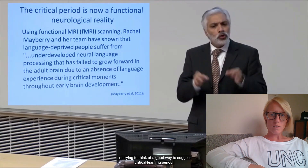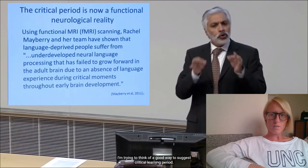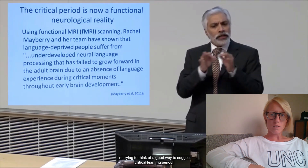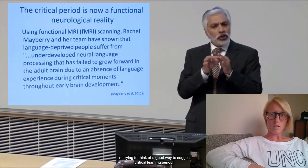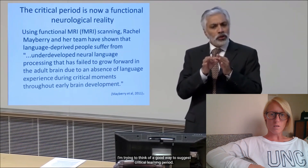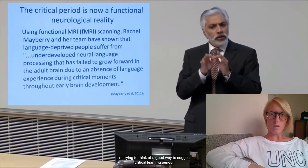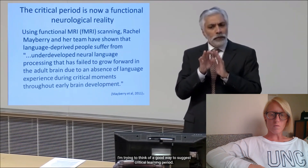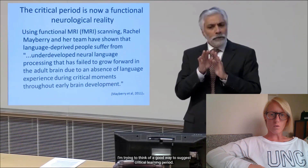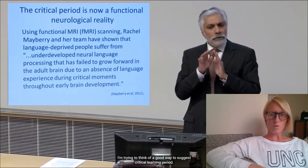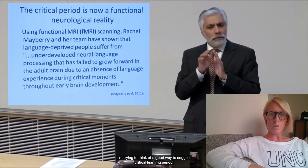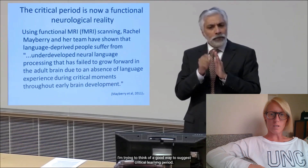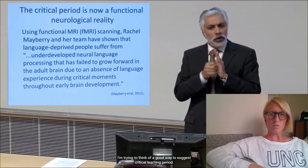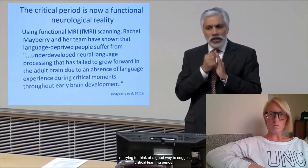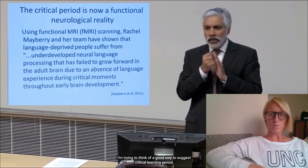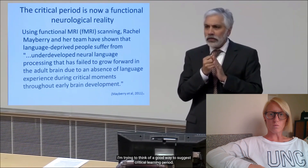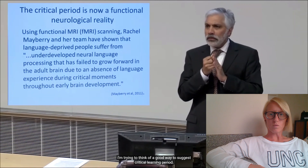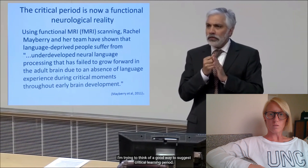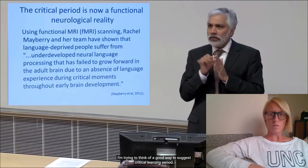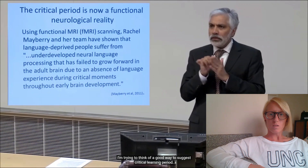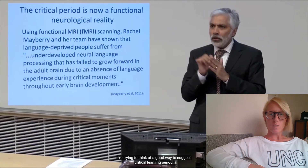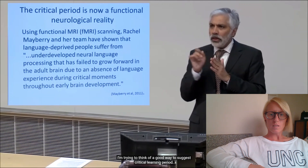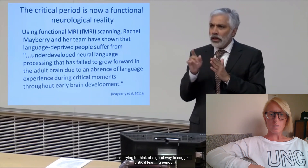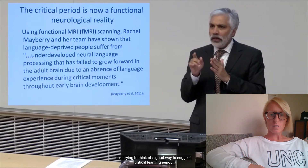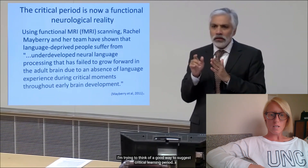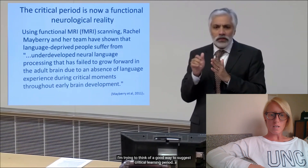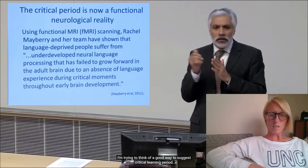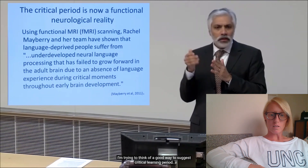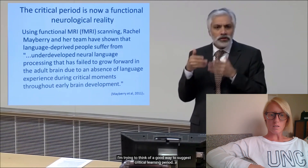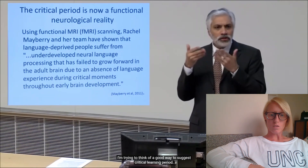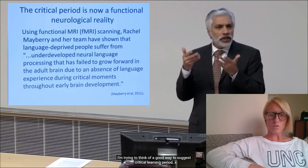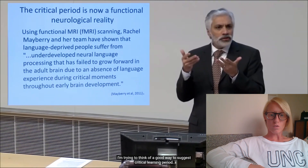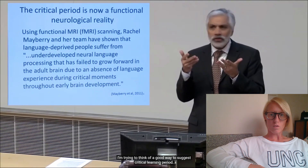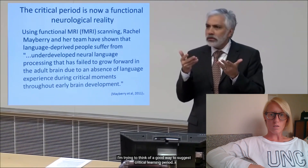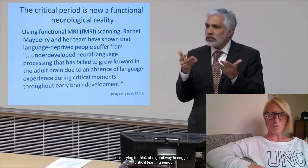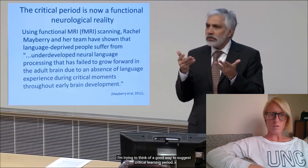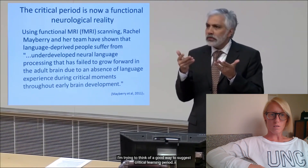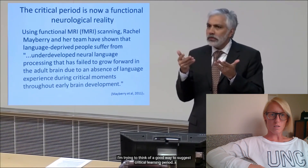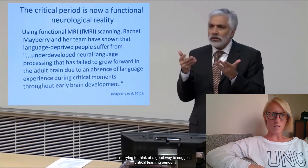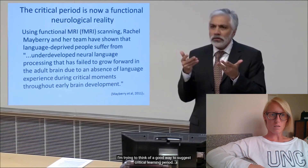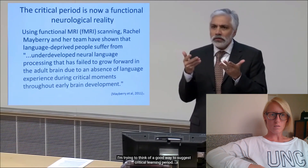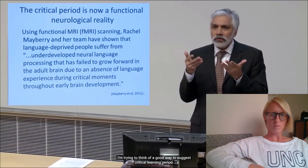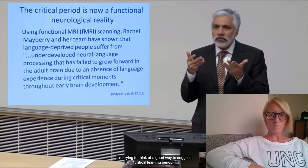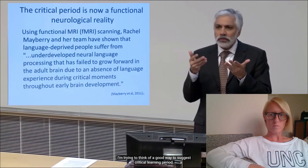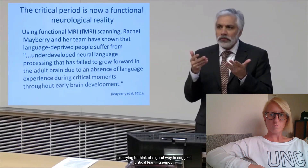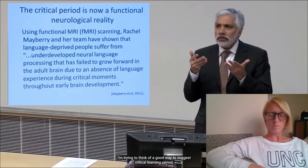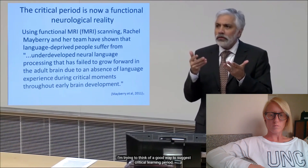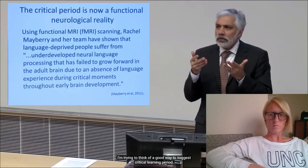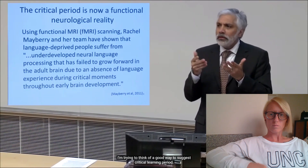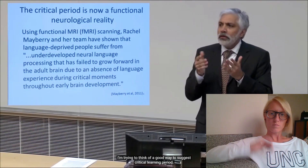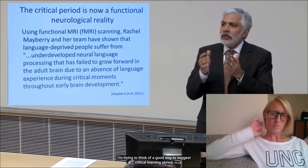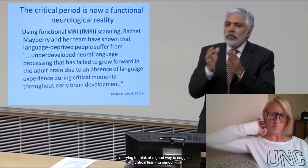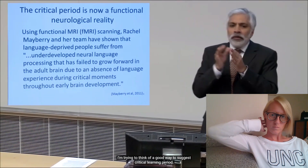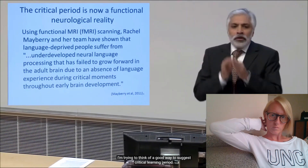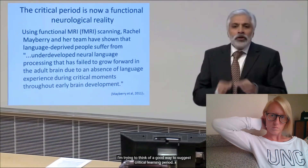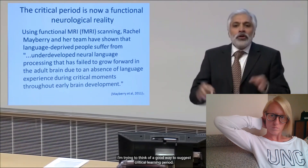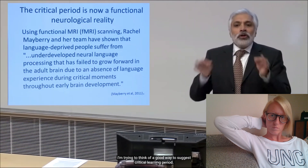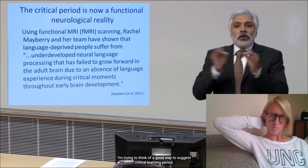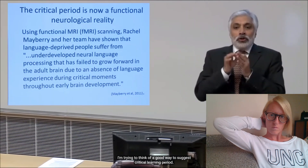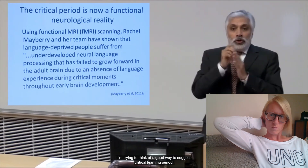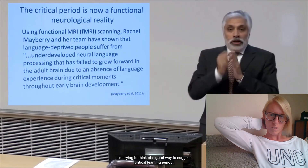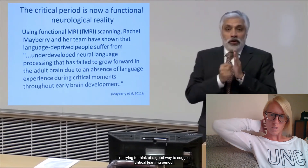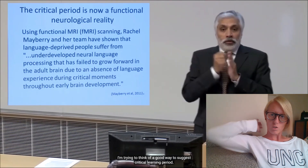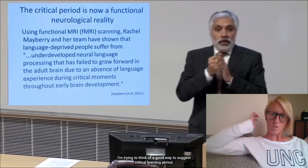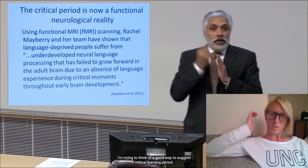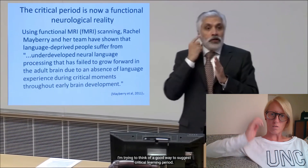I'm trying to think of a good way to... I'm trying to think of a good way to suggest critical learning